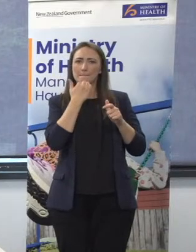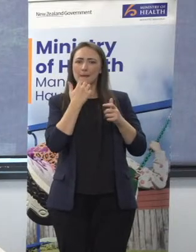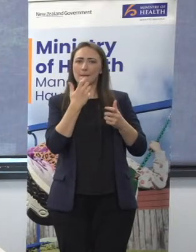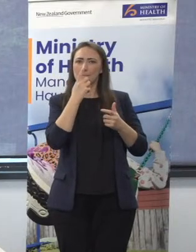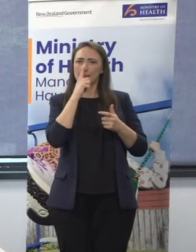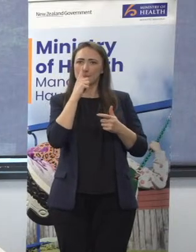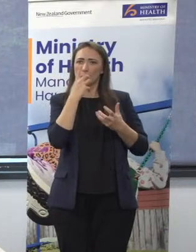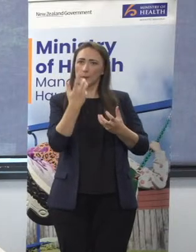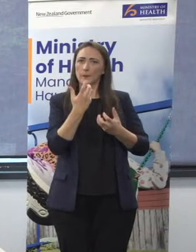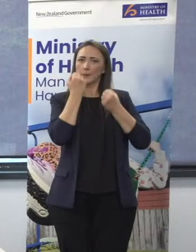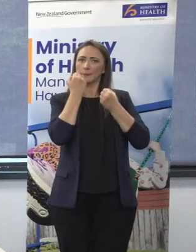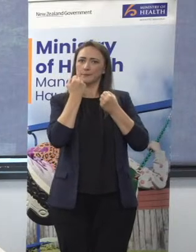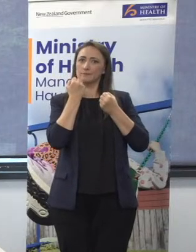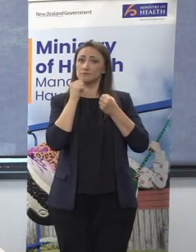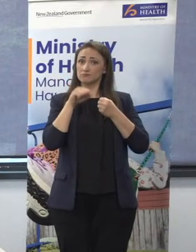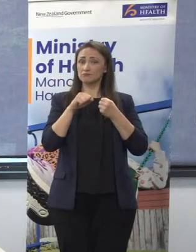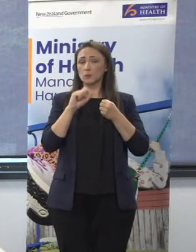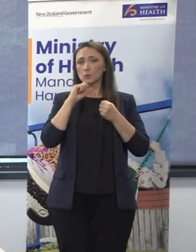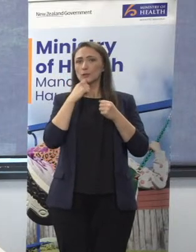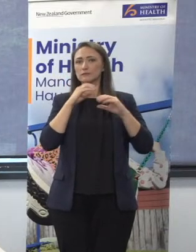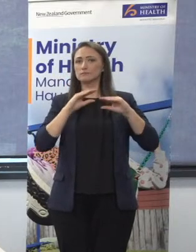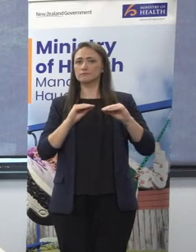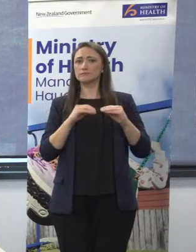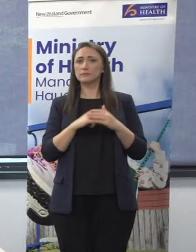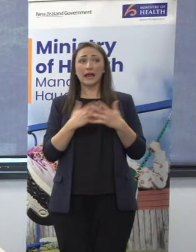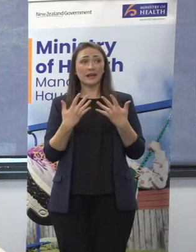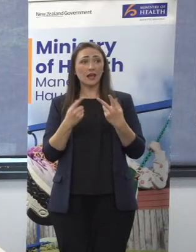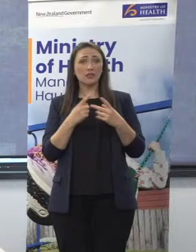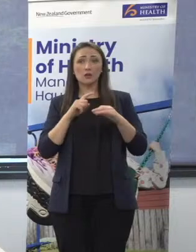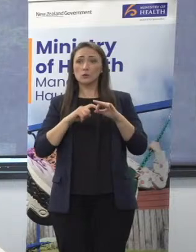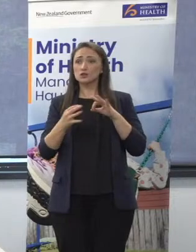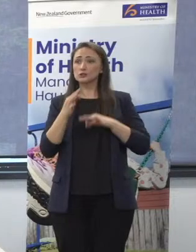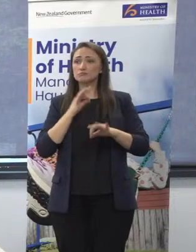Good. Are there any more questions before we finish? If not,